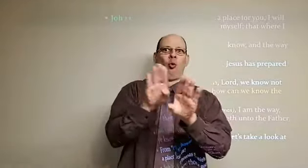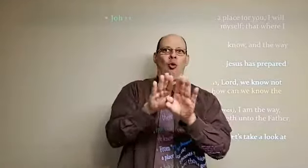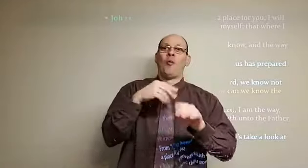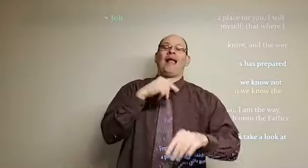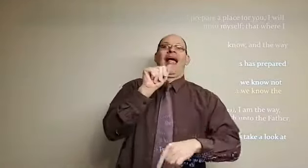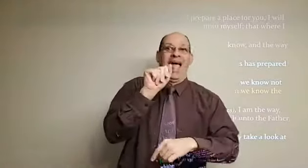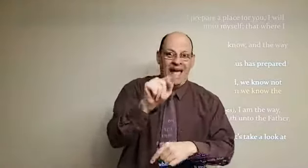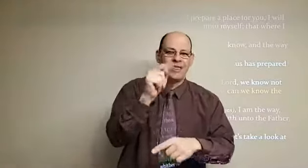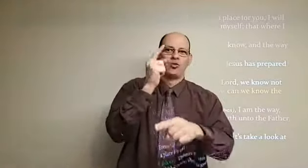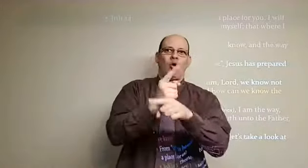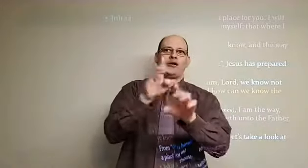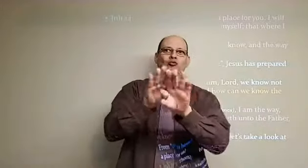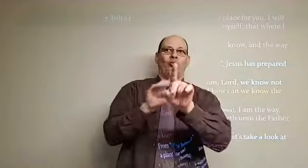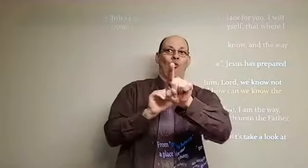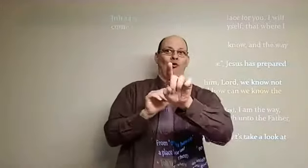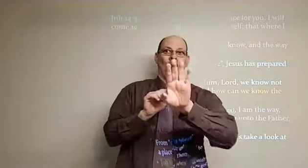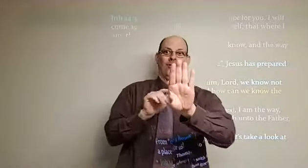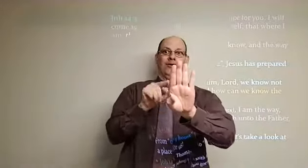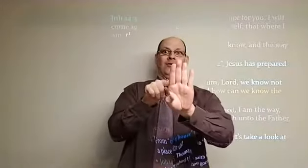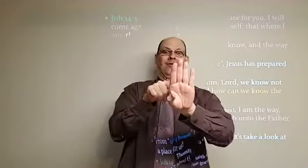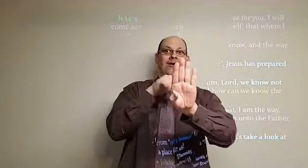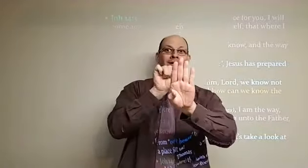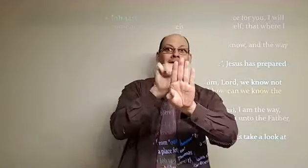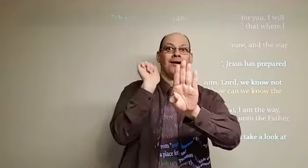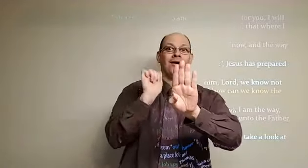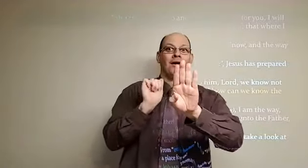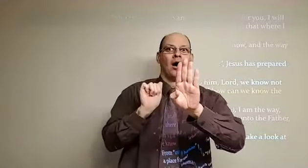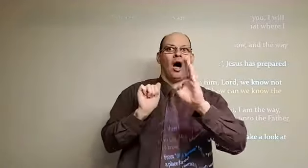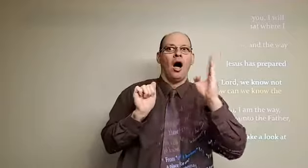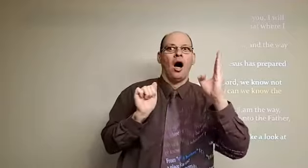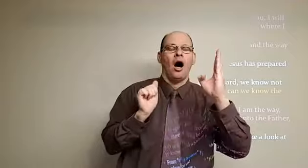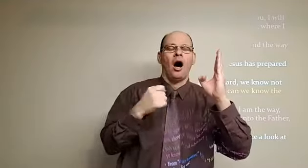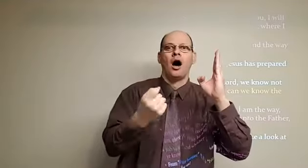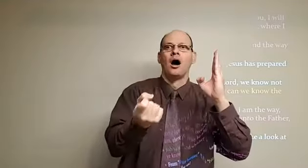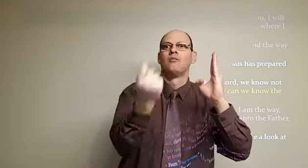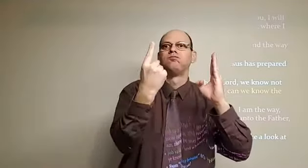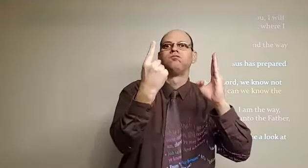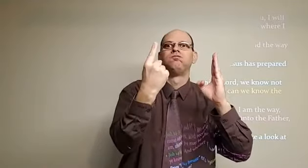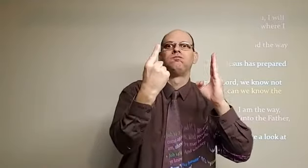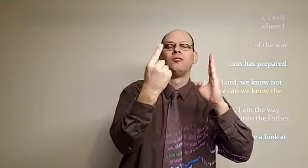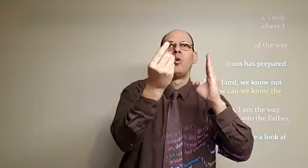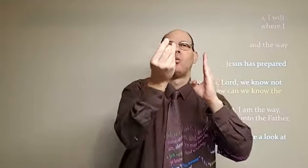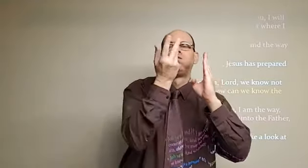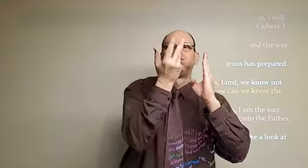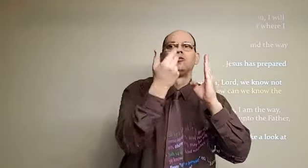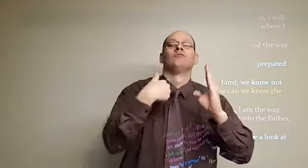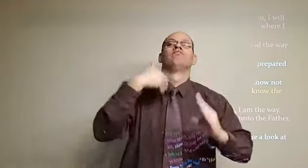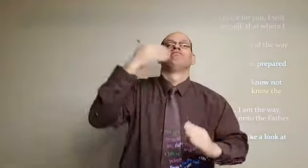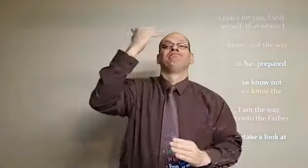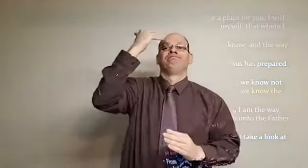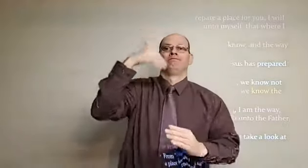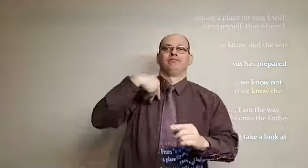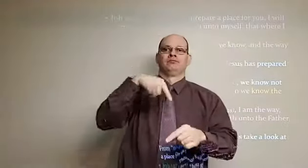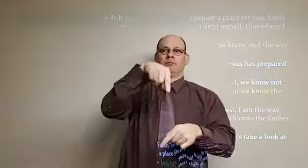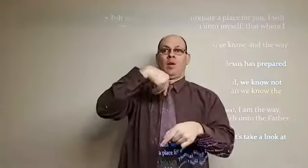and I and I was at the right door and I knocked and that door was open to me and I received